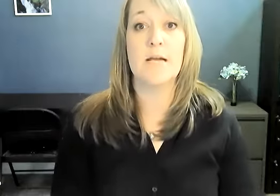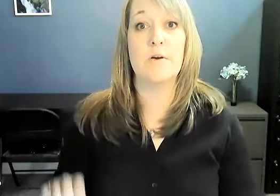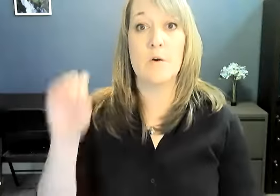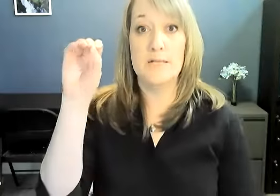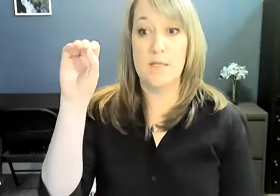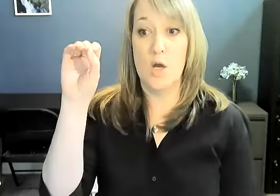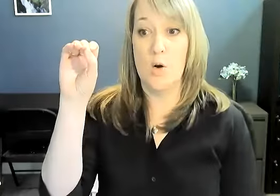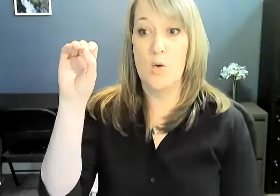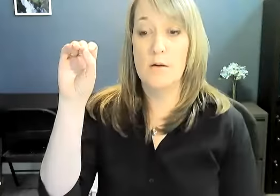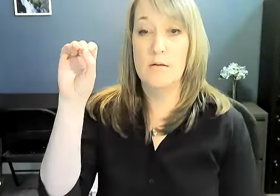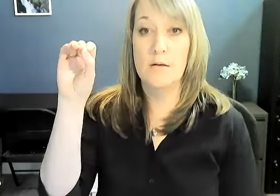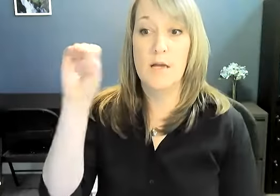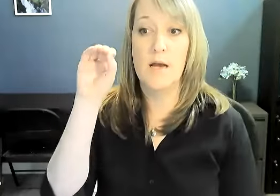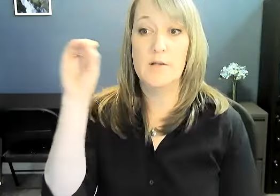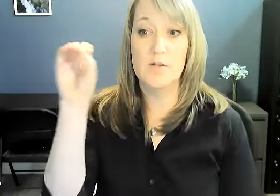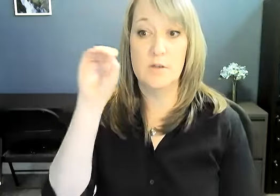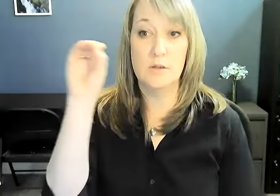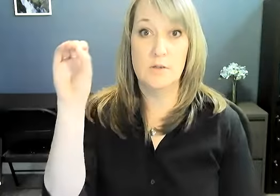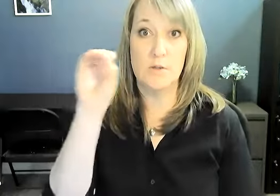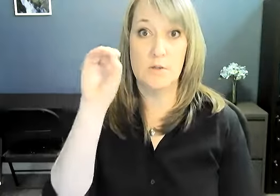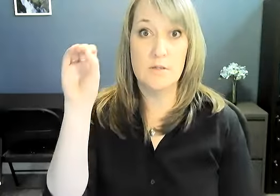Ontario is an O, and you just do little circles.